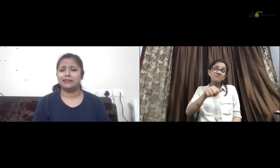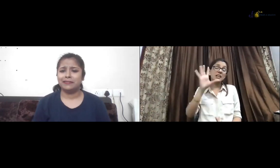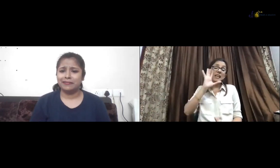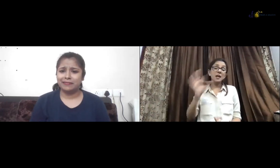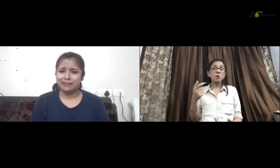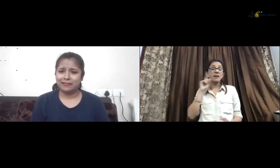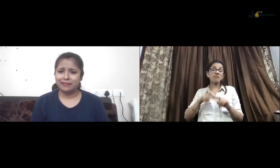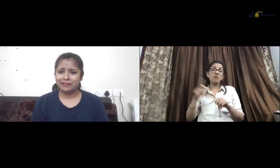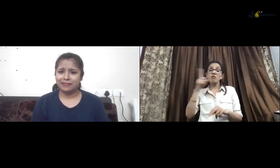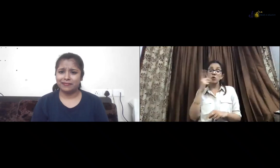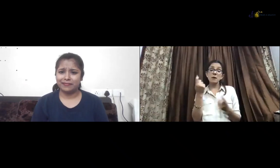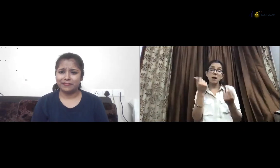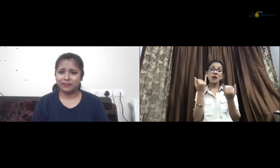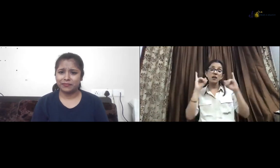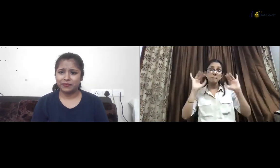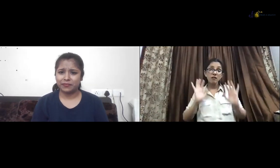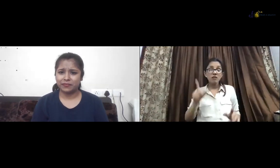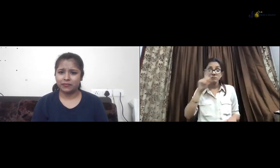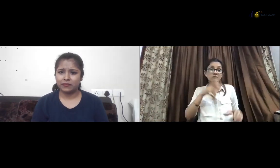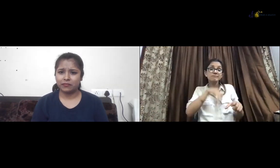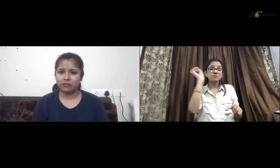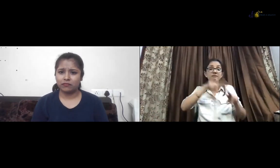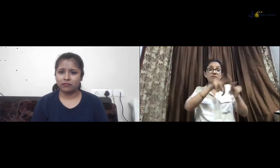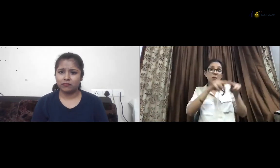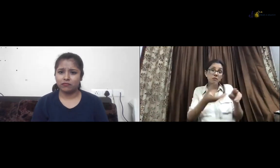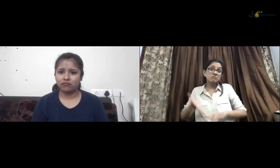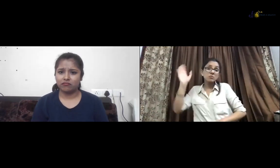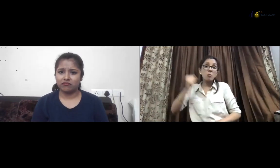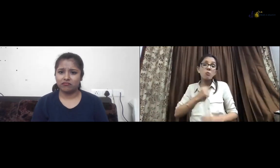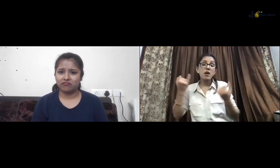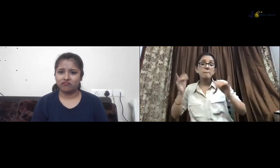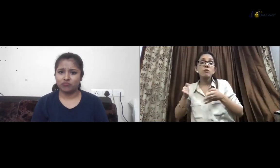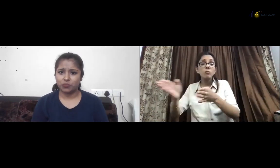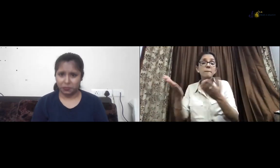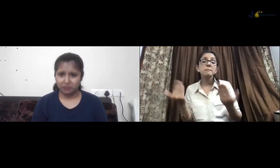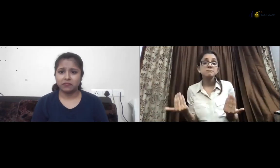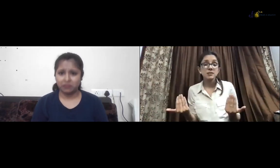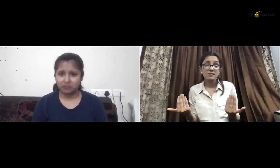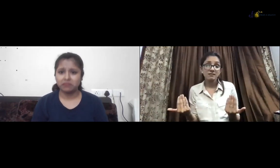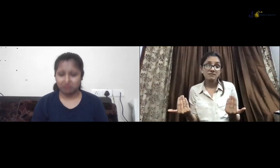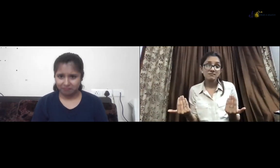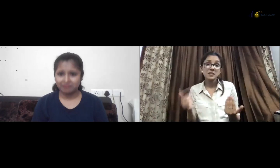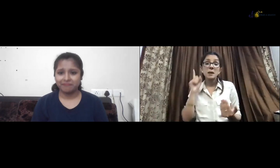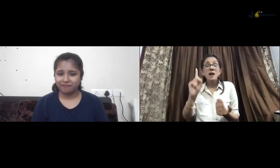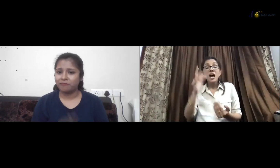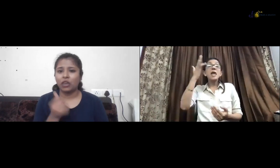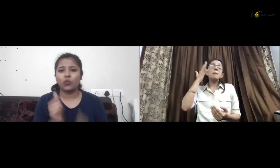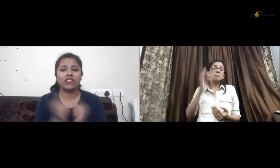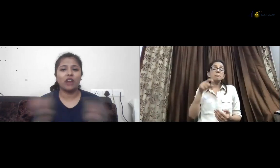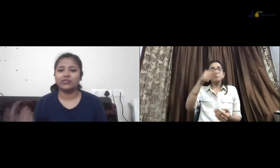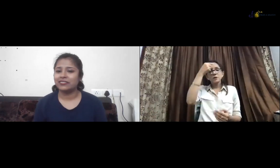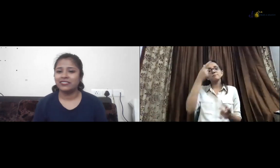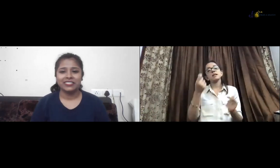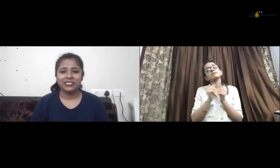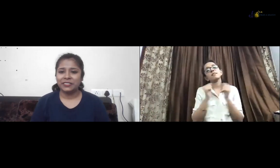are Yeah, being they controlled. want to independent, right? So if female would be financially independent, she can go on